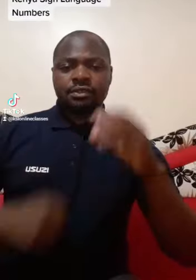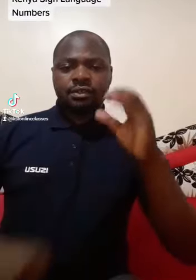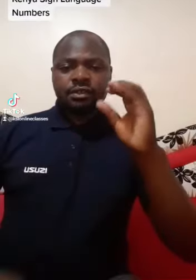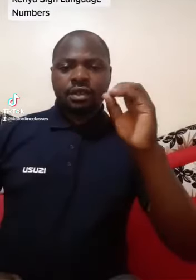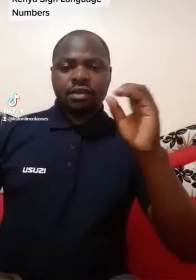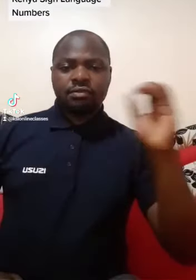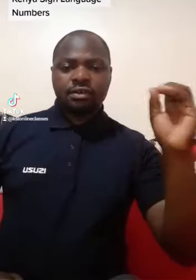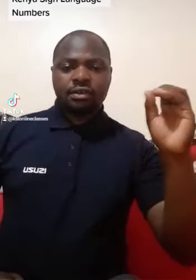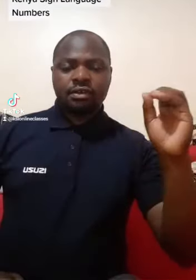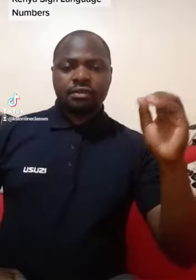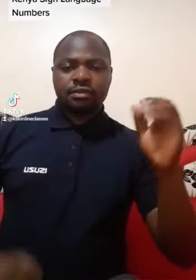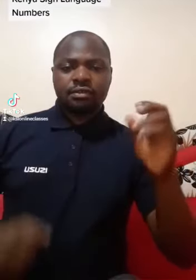600,